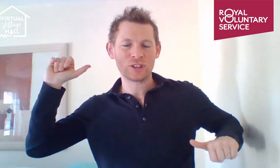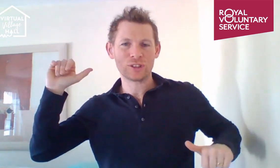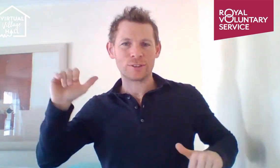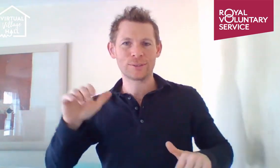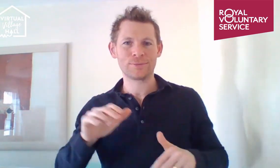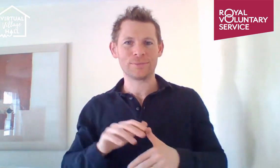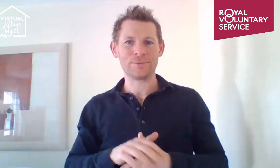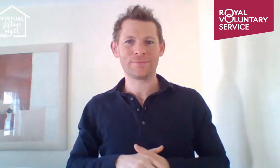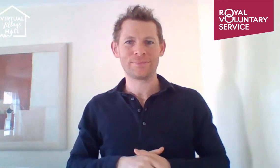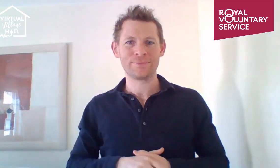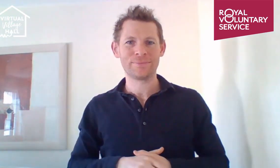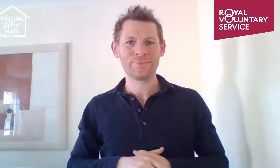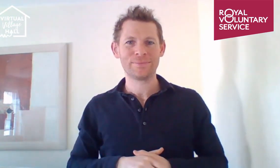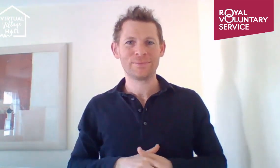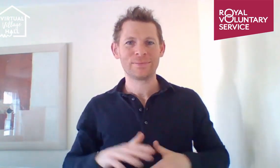Spanish.